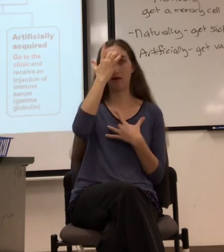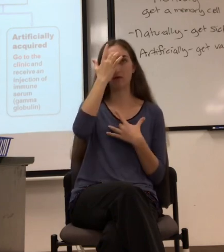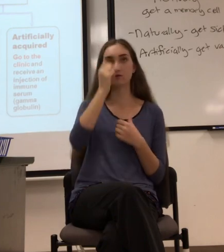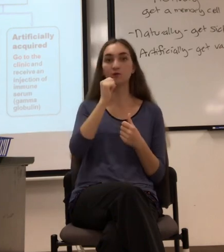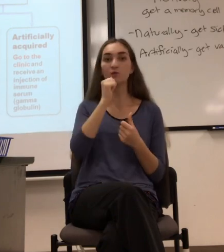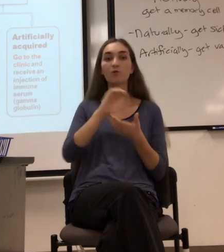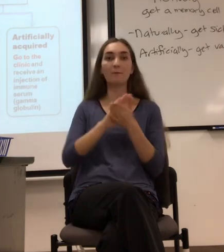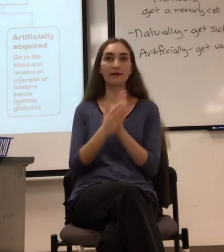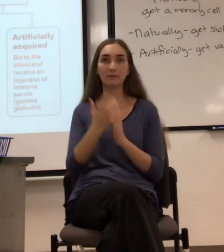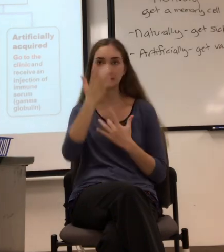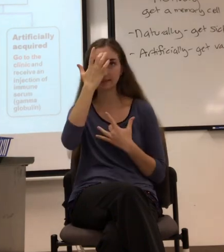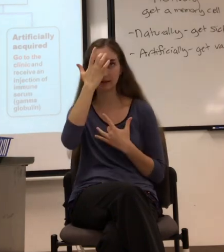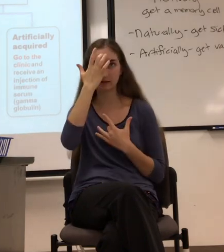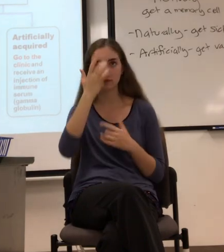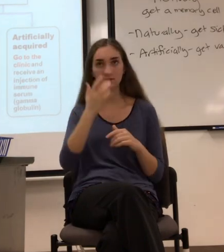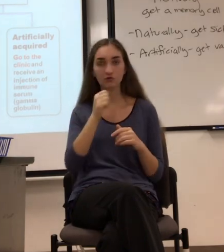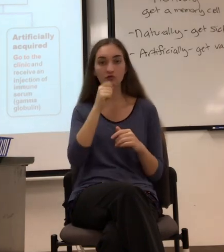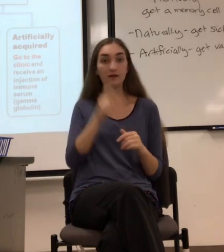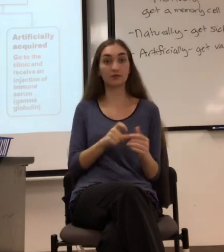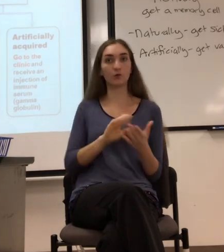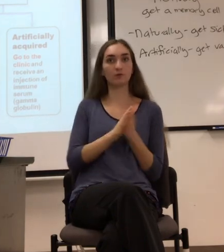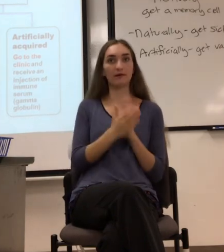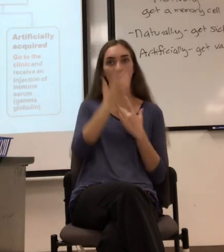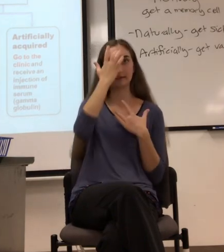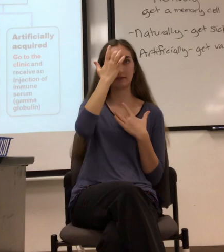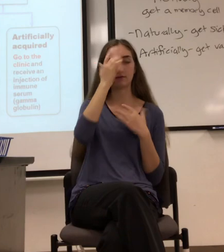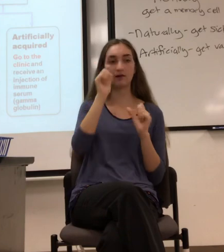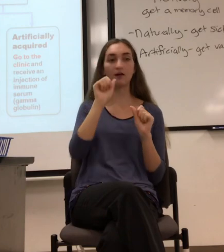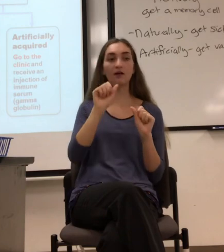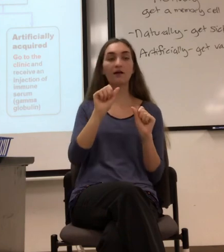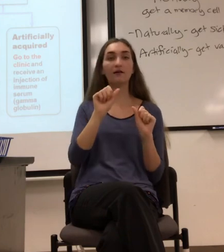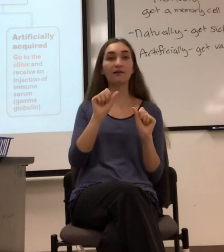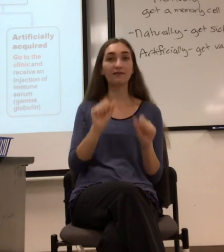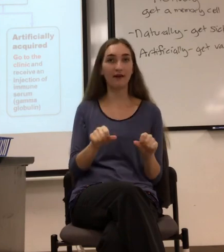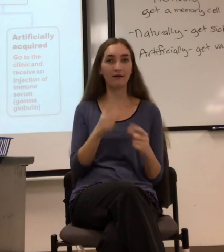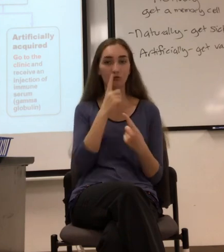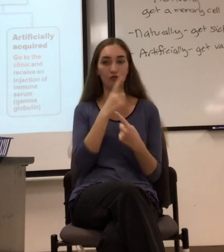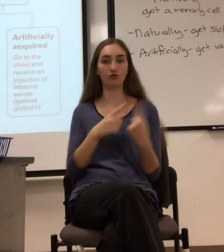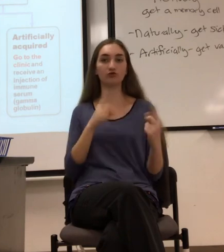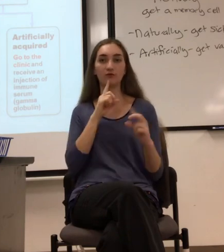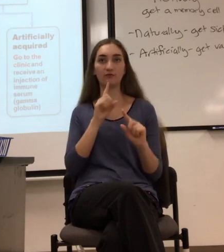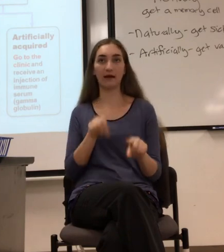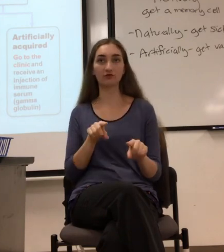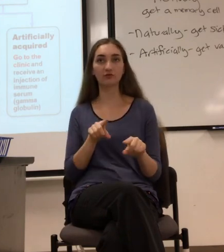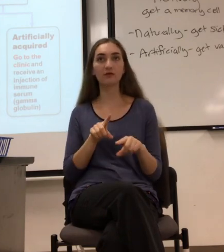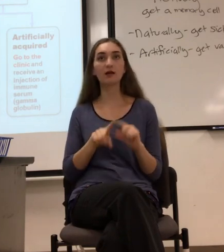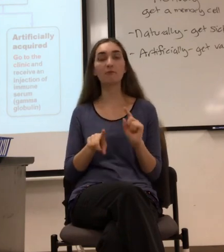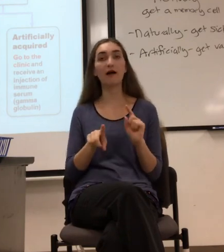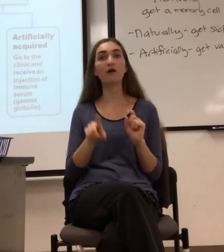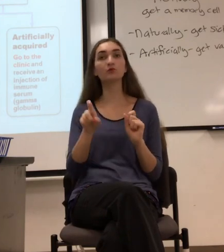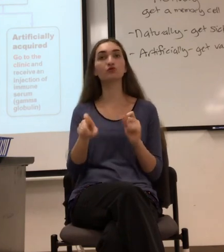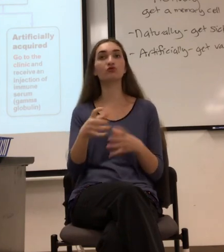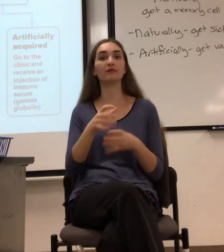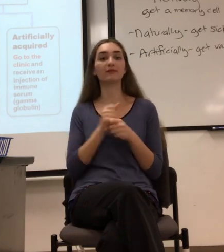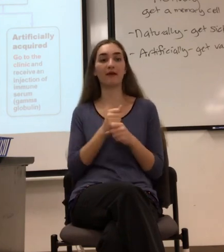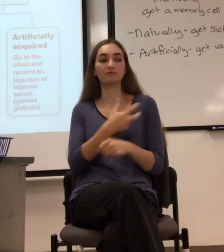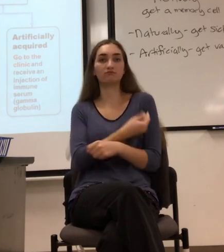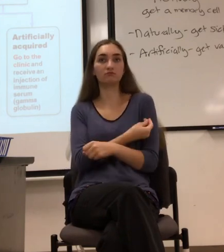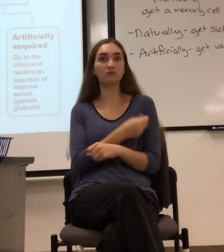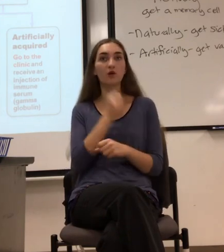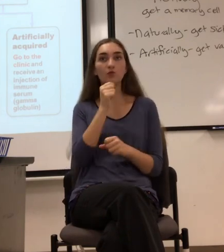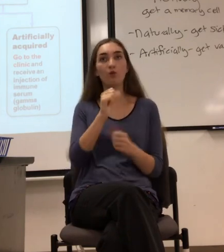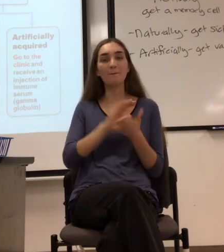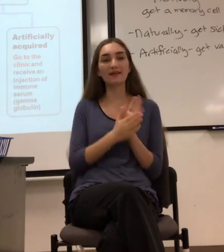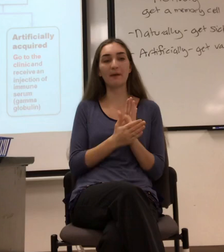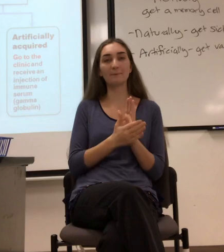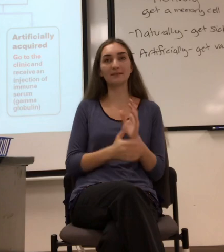not supposed to get sick. You can have allergic reactions to vaccinations, but you should get them because you're not going to get sick most of